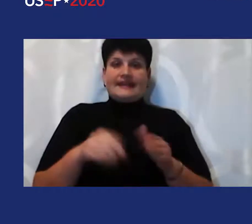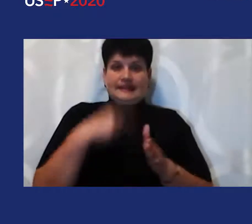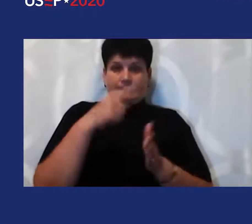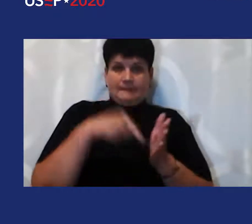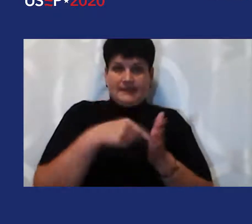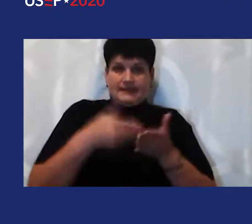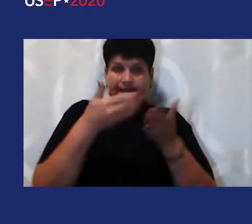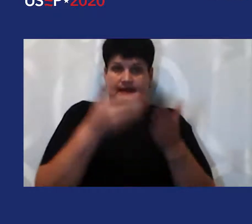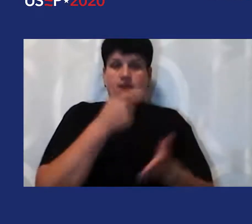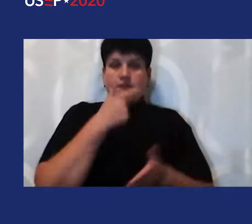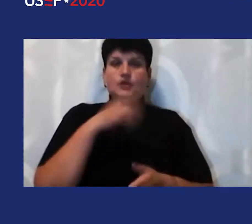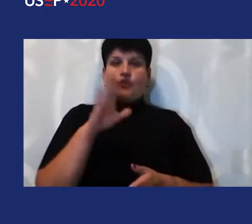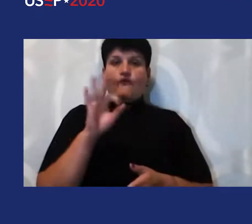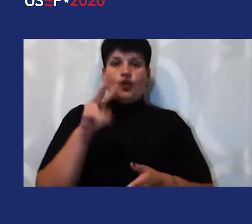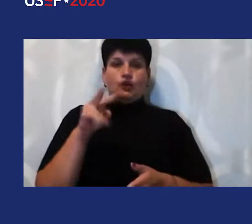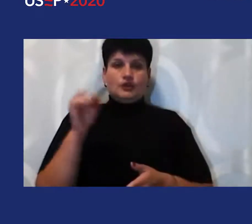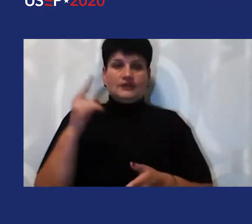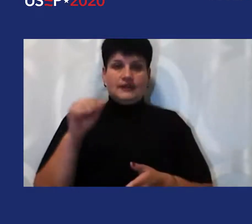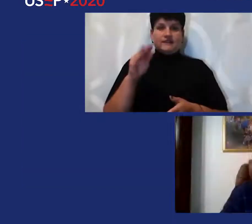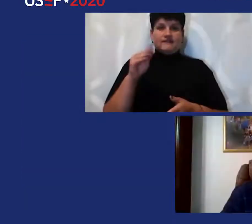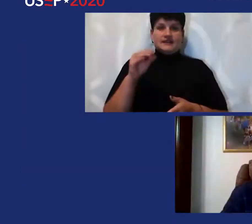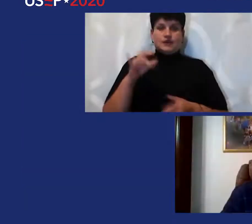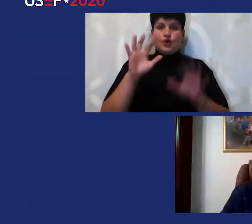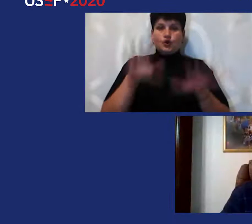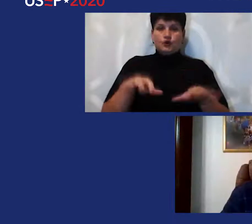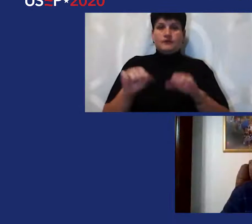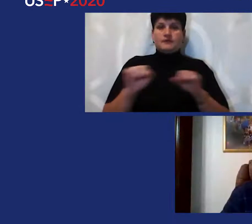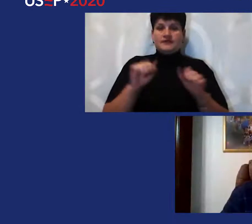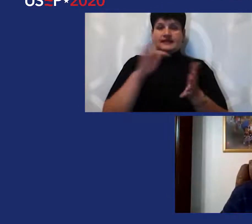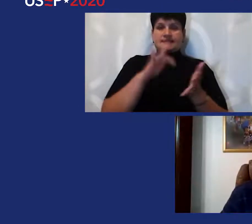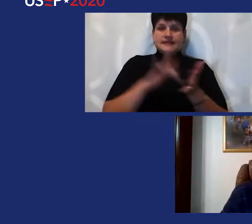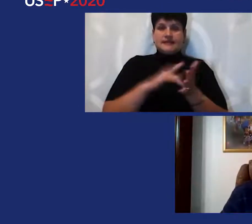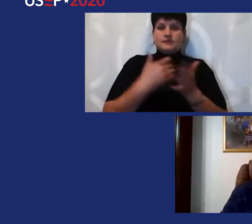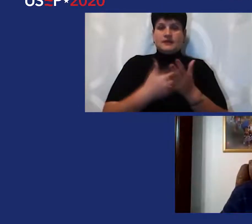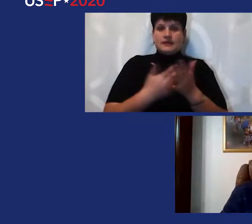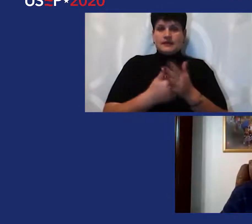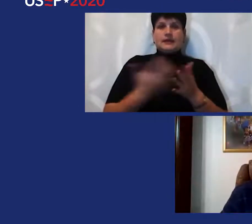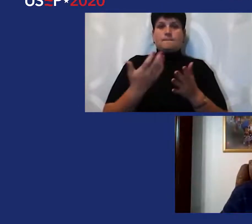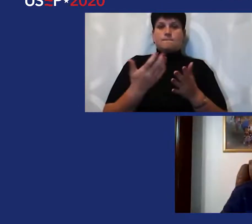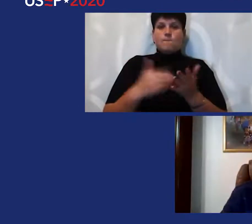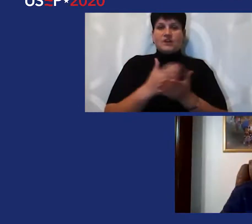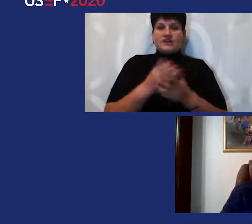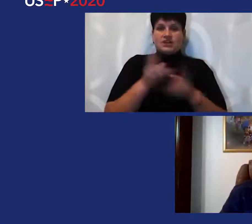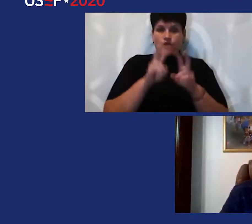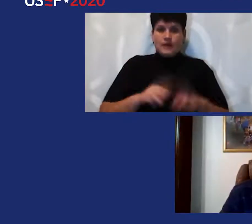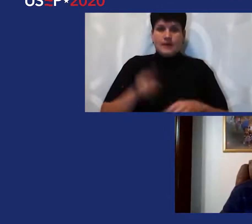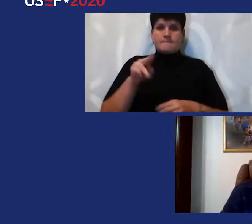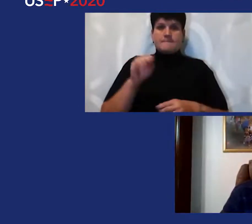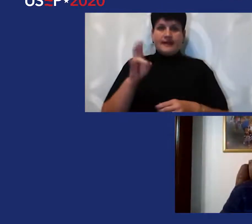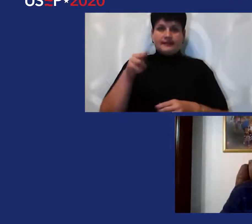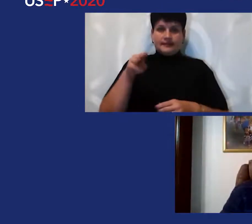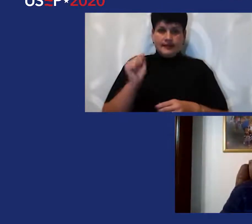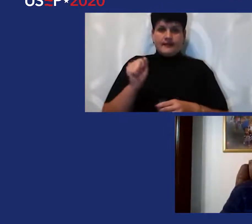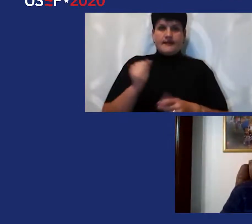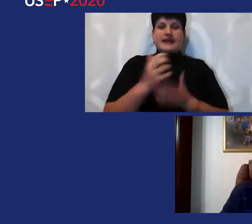would like to address all those questions to Mr. Volodymyr Fisenko, Director of